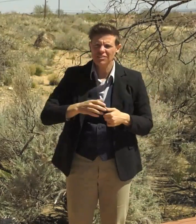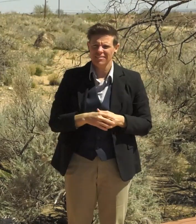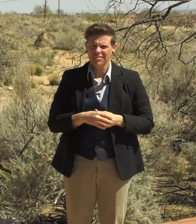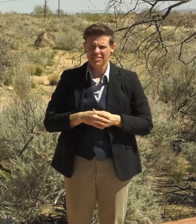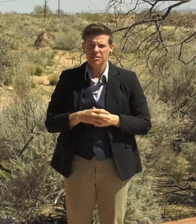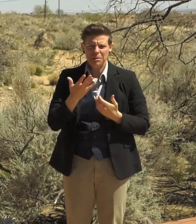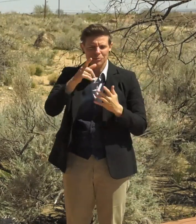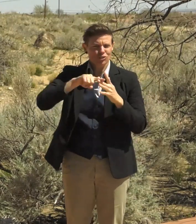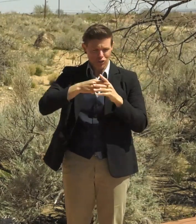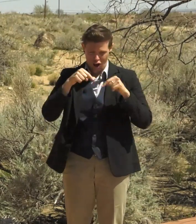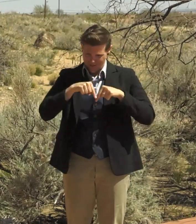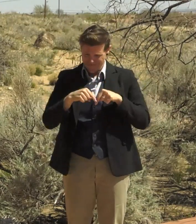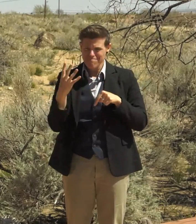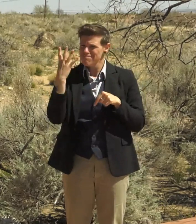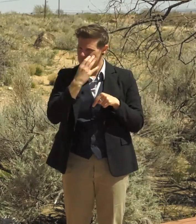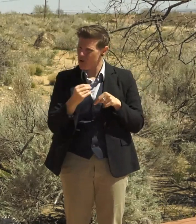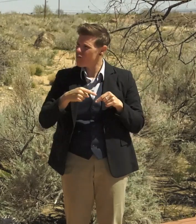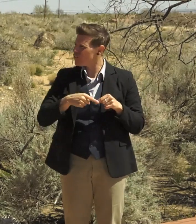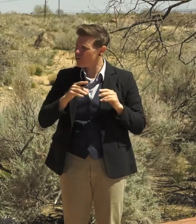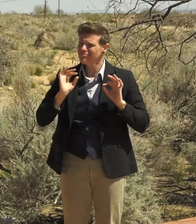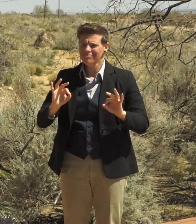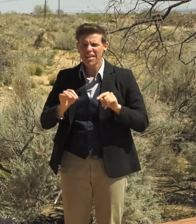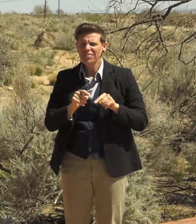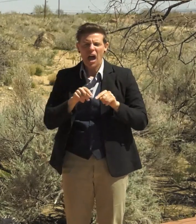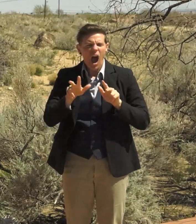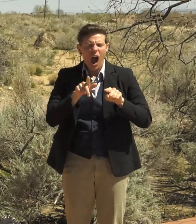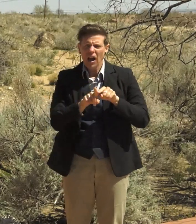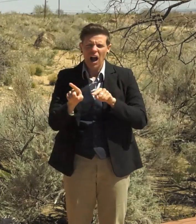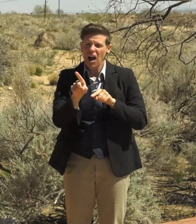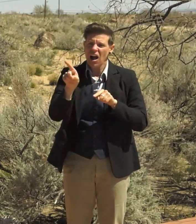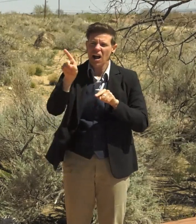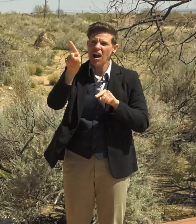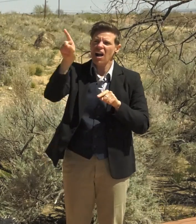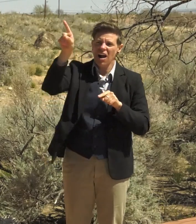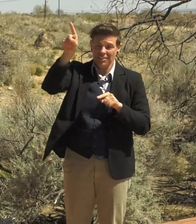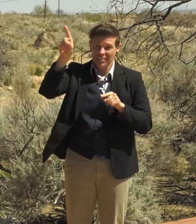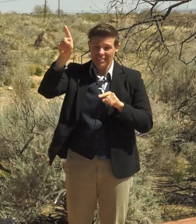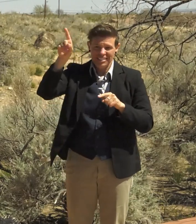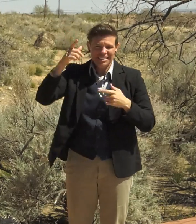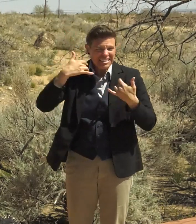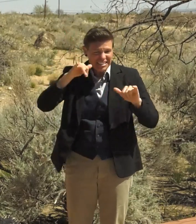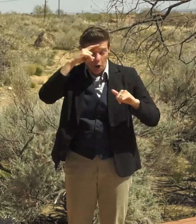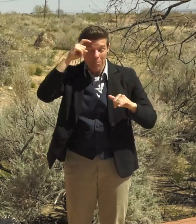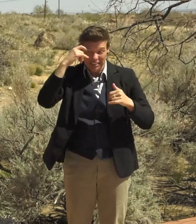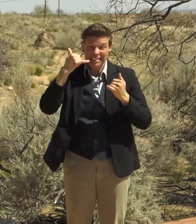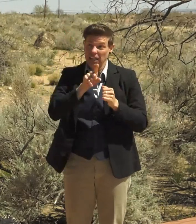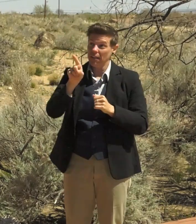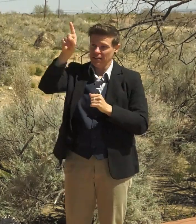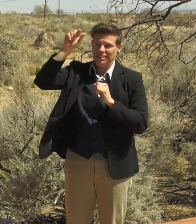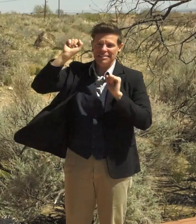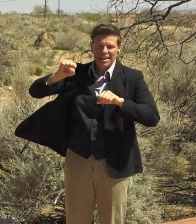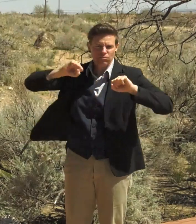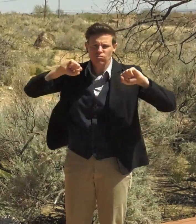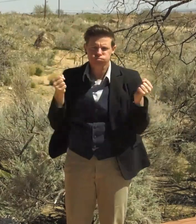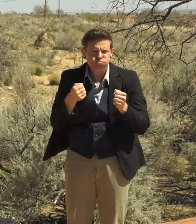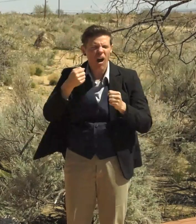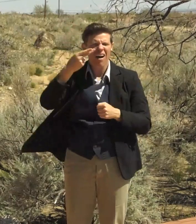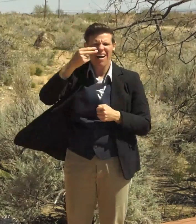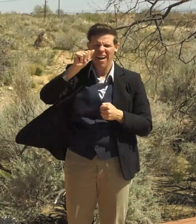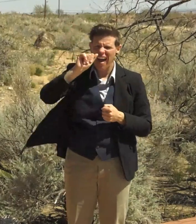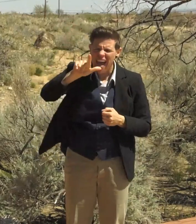up there, and even in the summer it can hail. So you can get, there's still snow on top of the mountain, so please dress